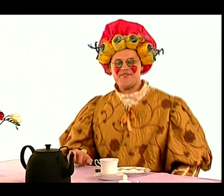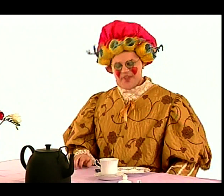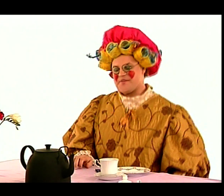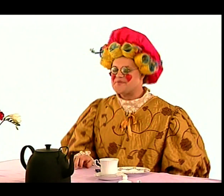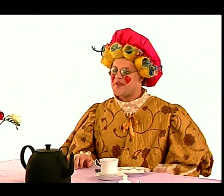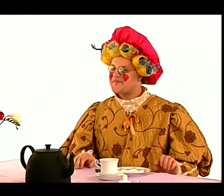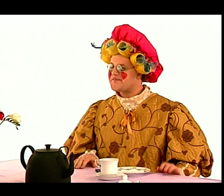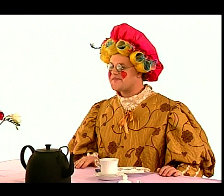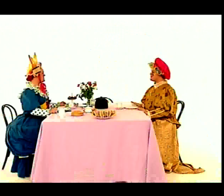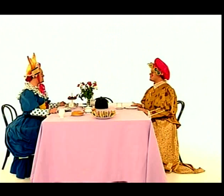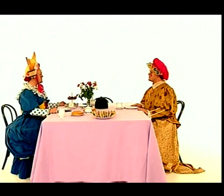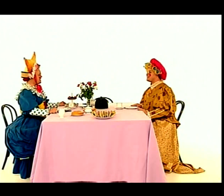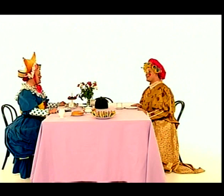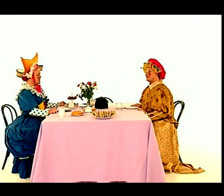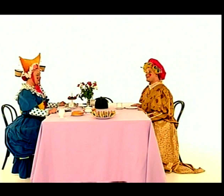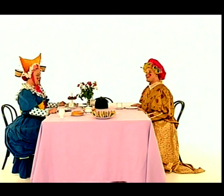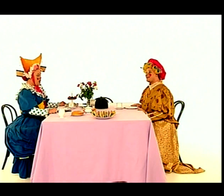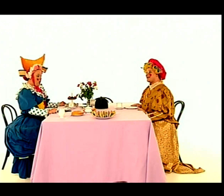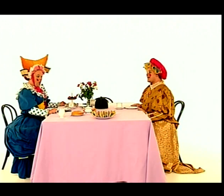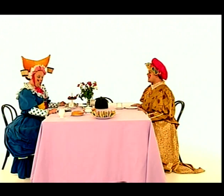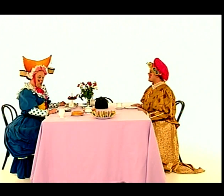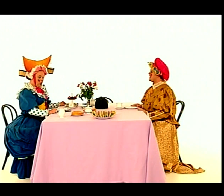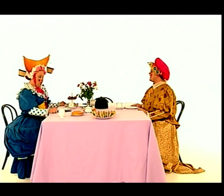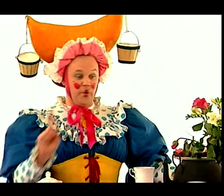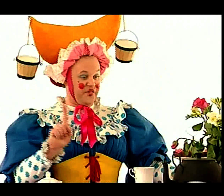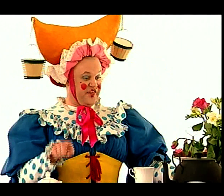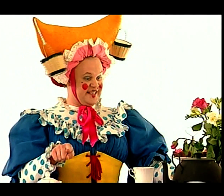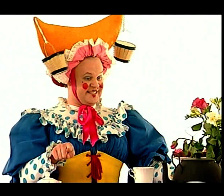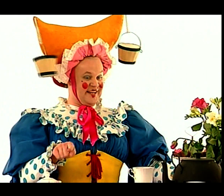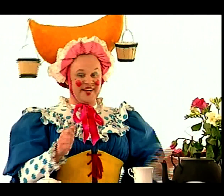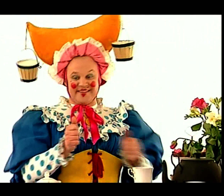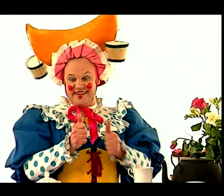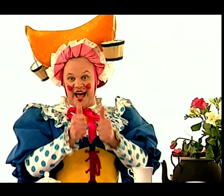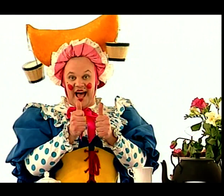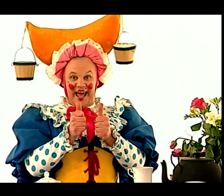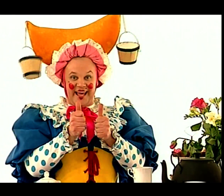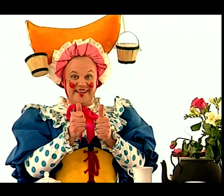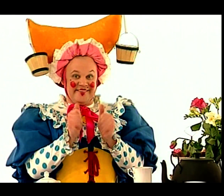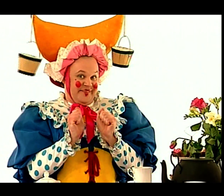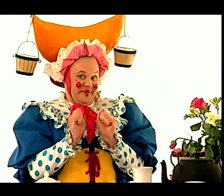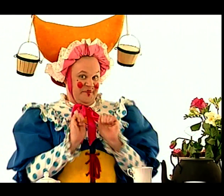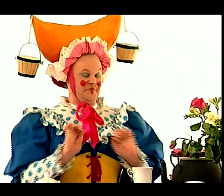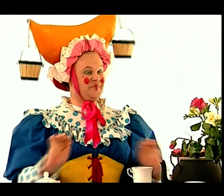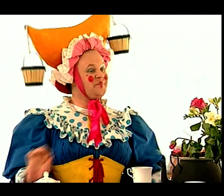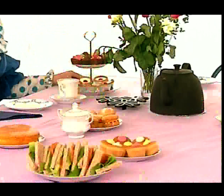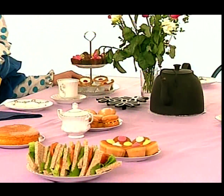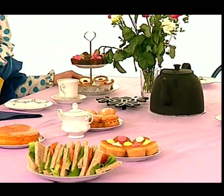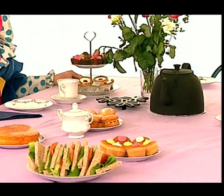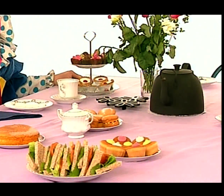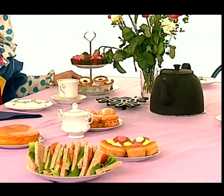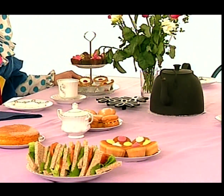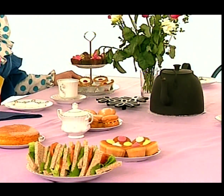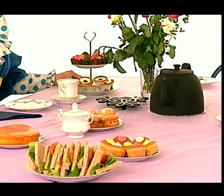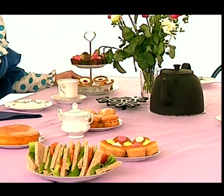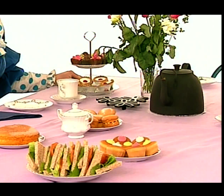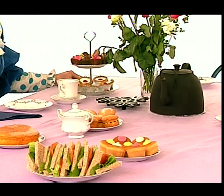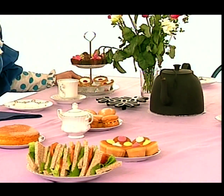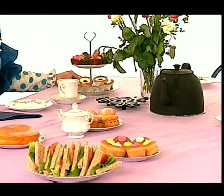Hello, Auntie Suki. Mr. Tumble has just... Oh, this looks nice. Oh, yes. Very nice.